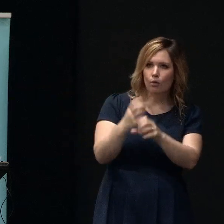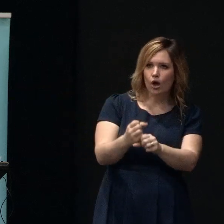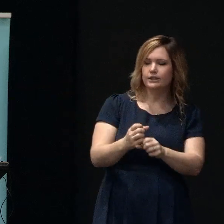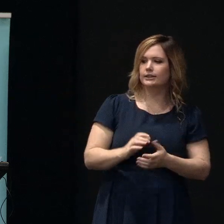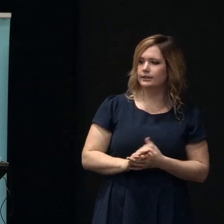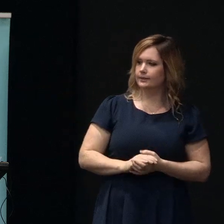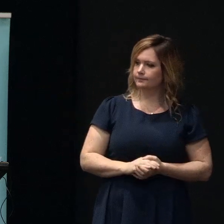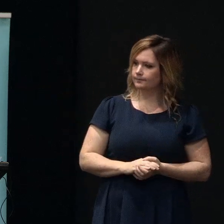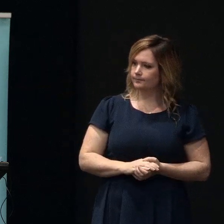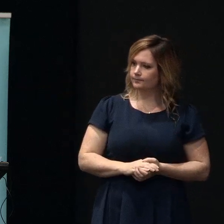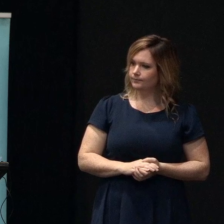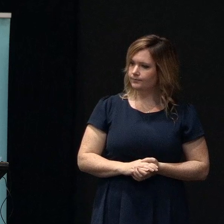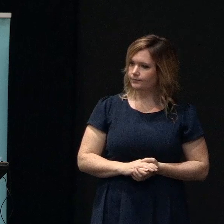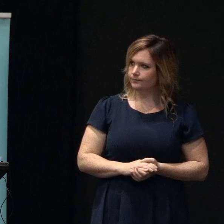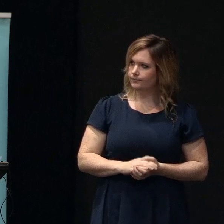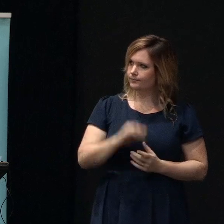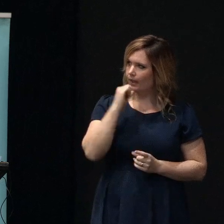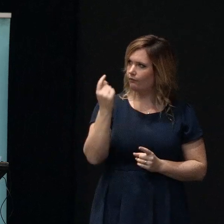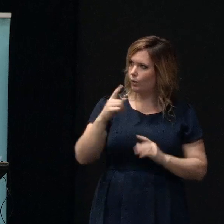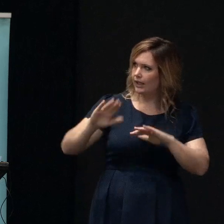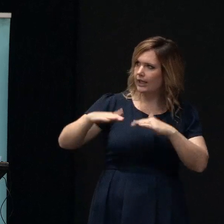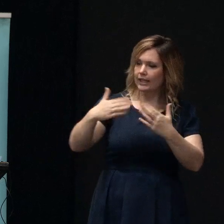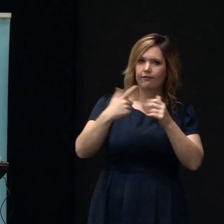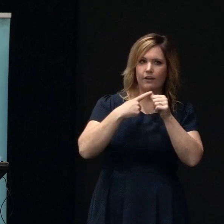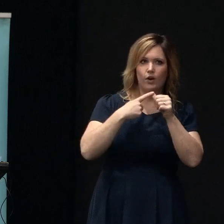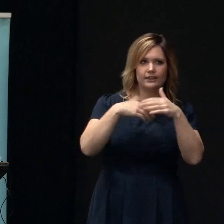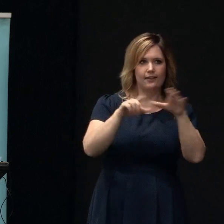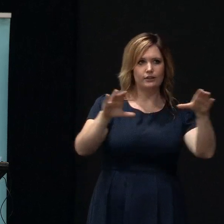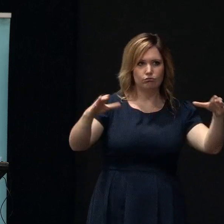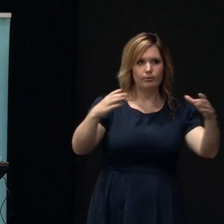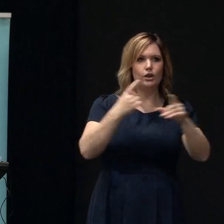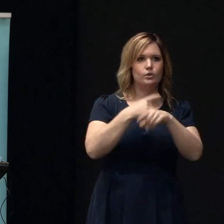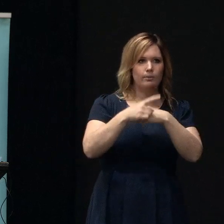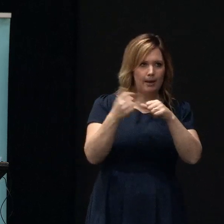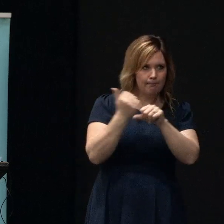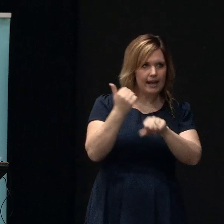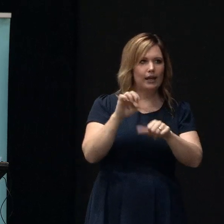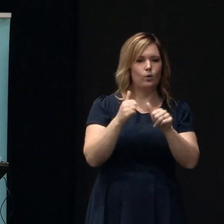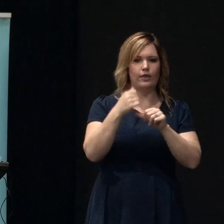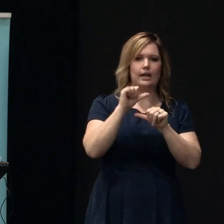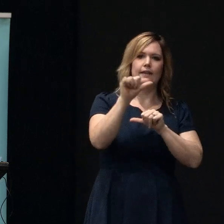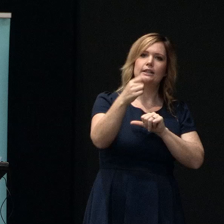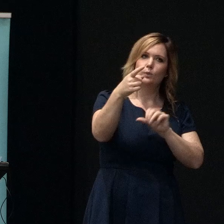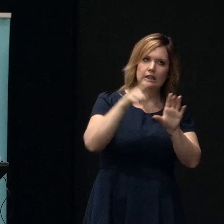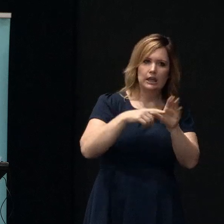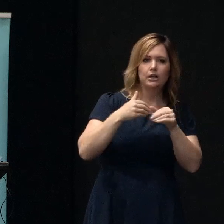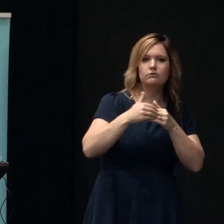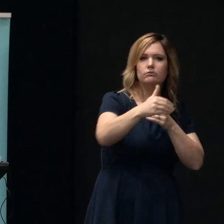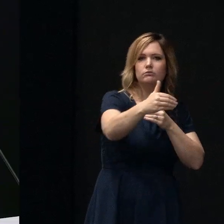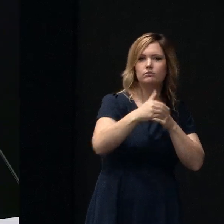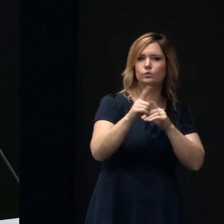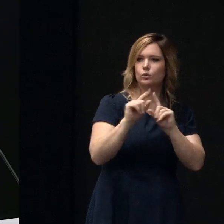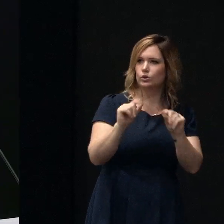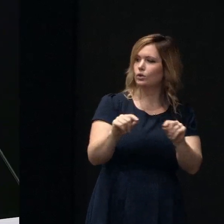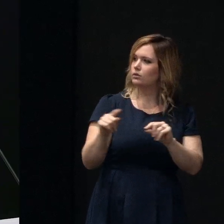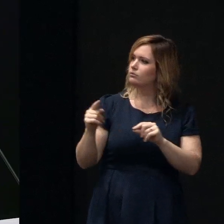if we are giving advice here out to the group in terms of banking in the next year or so some of your